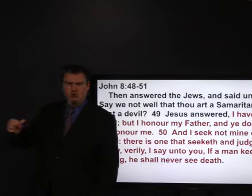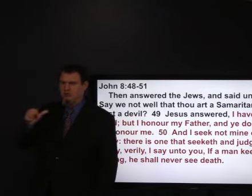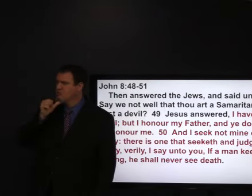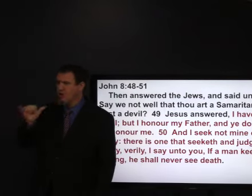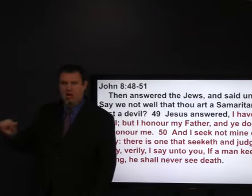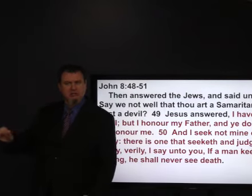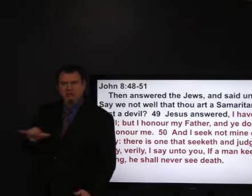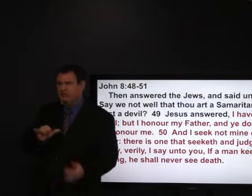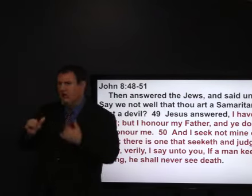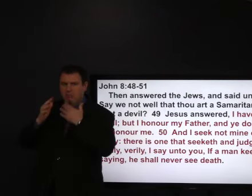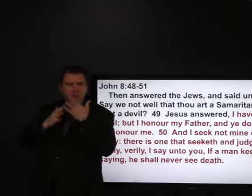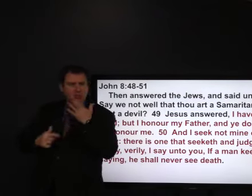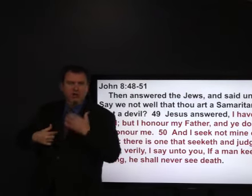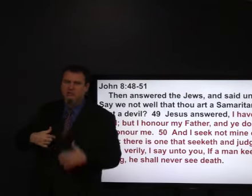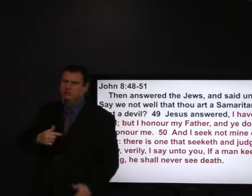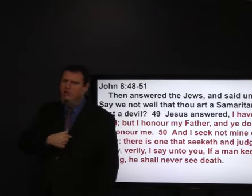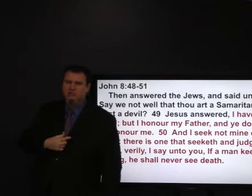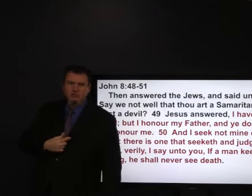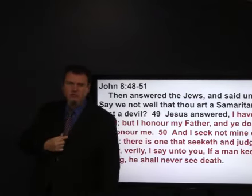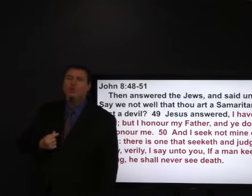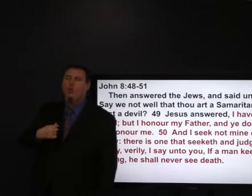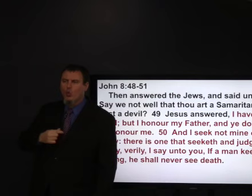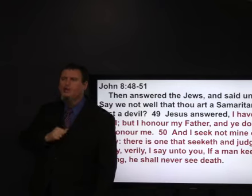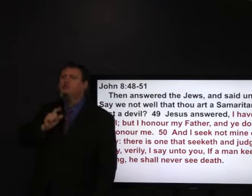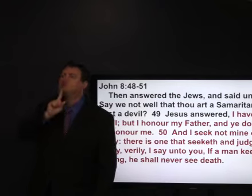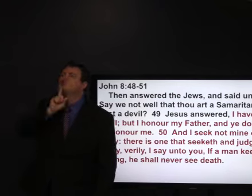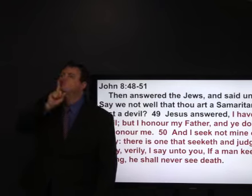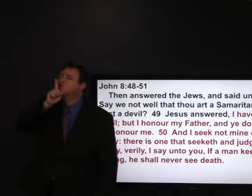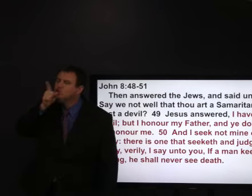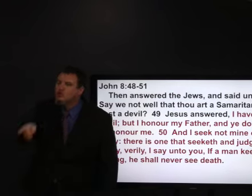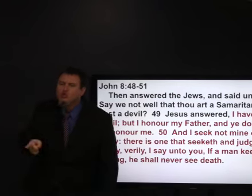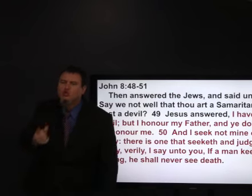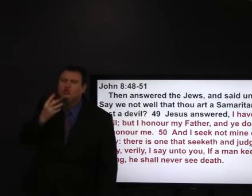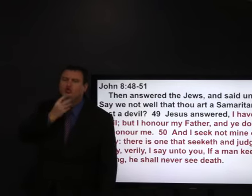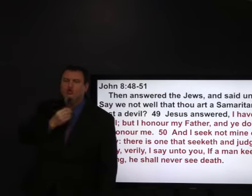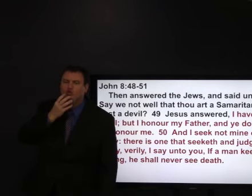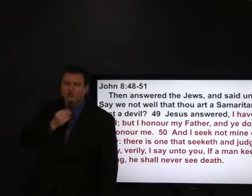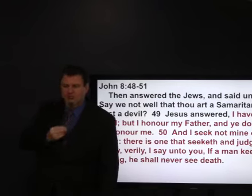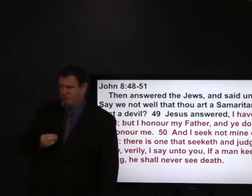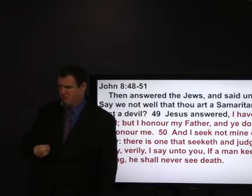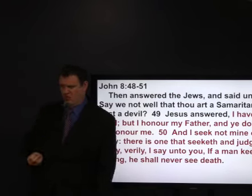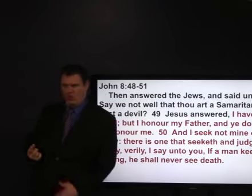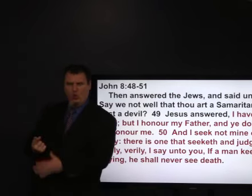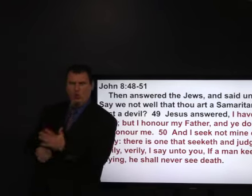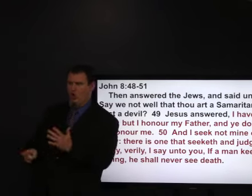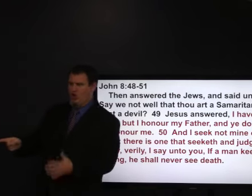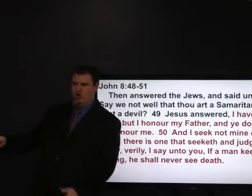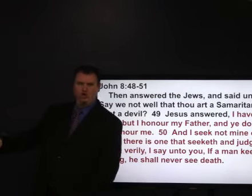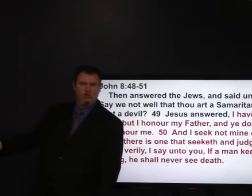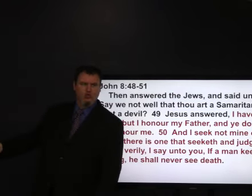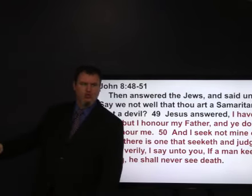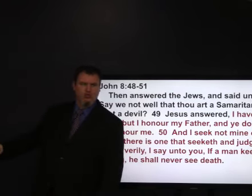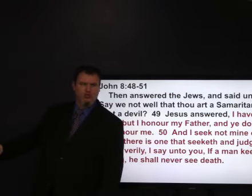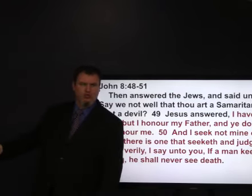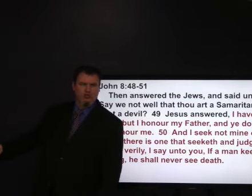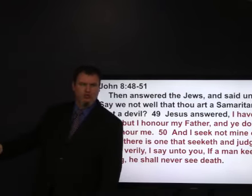That means that you are not of the same blood as us. We are real Jews. What are you?